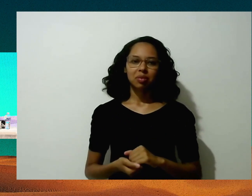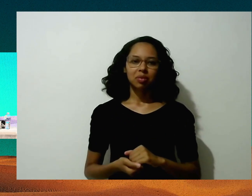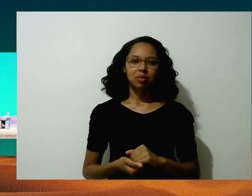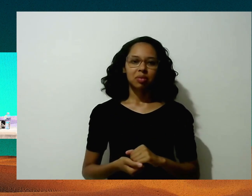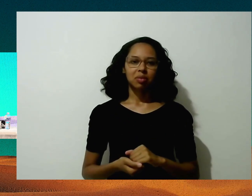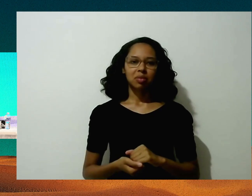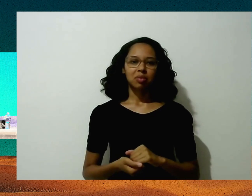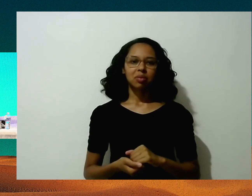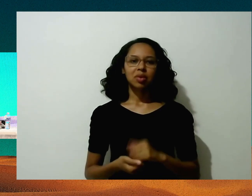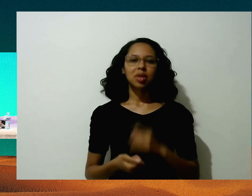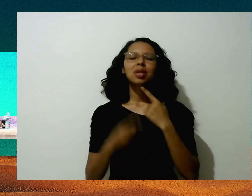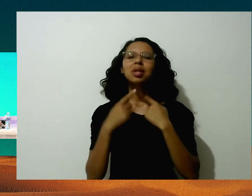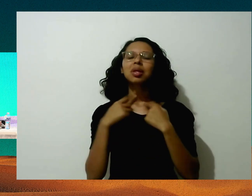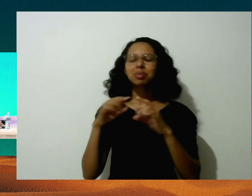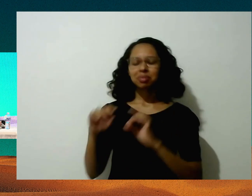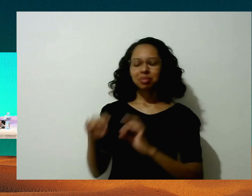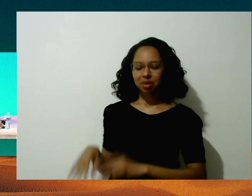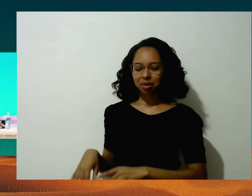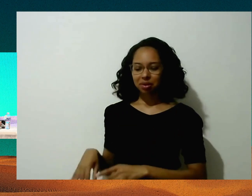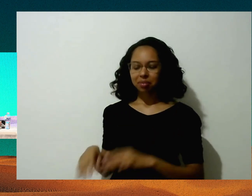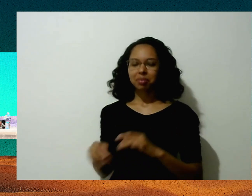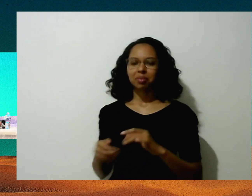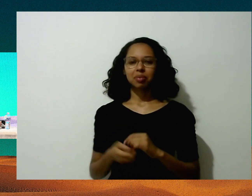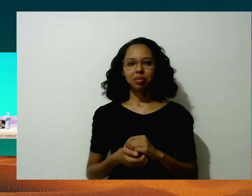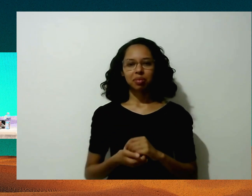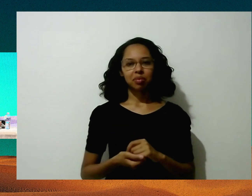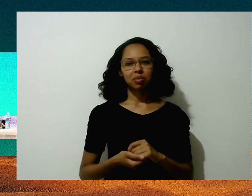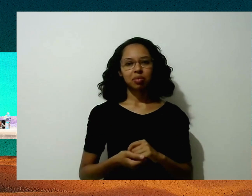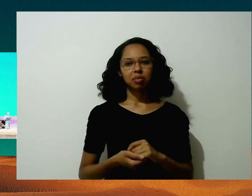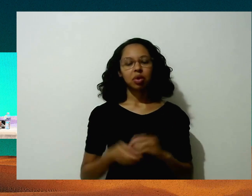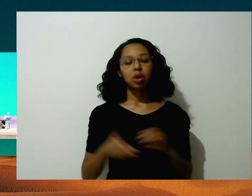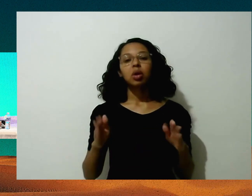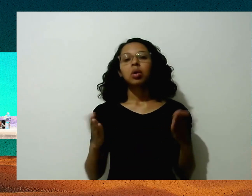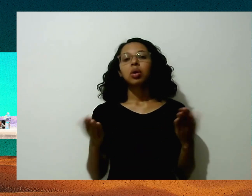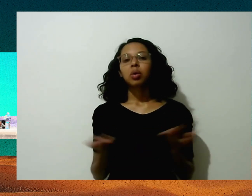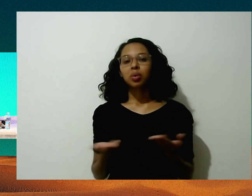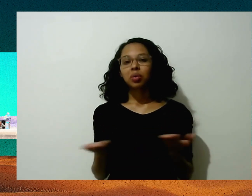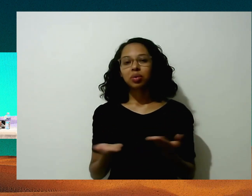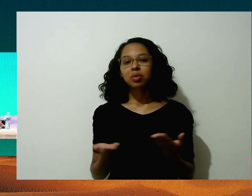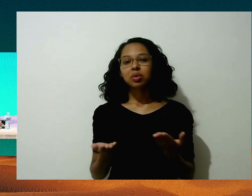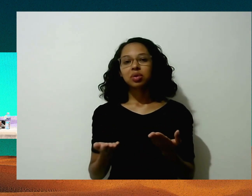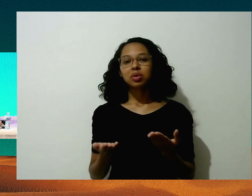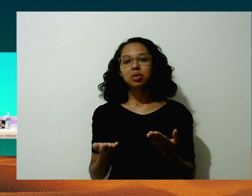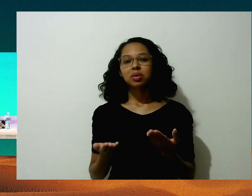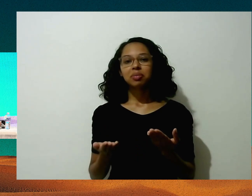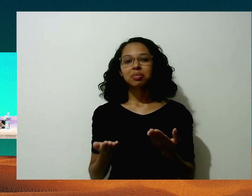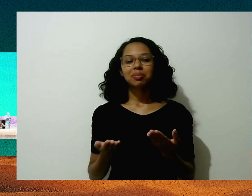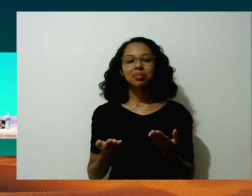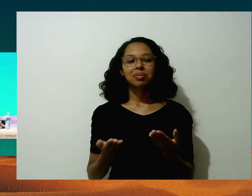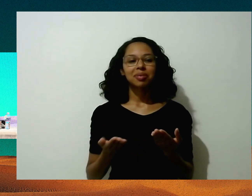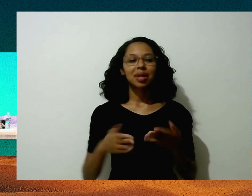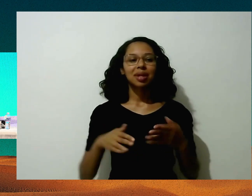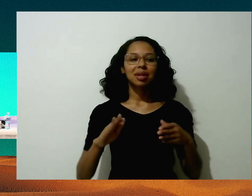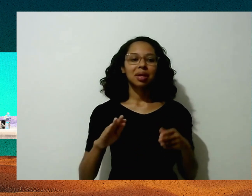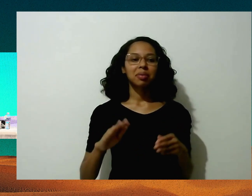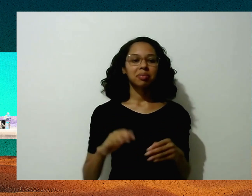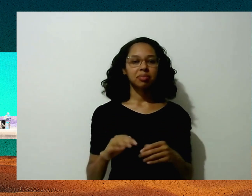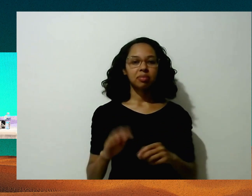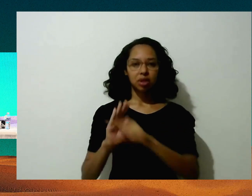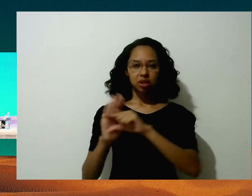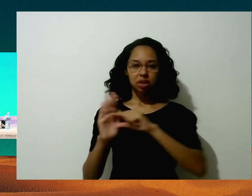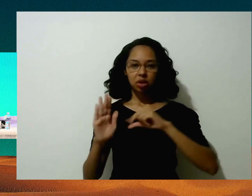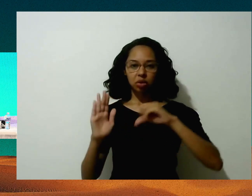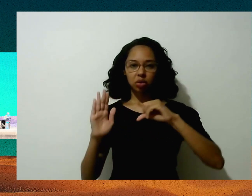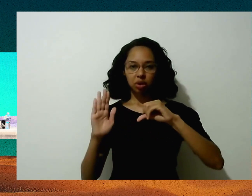obedience and death. Irmãos, hoje, Deus então exaltou sobremaneira, versículo 9. Pelo que também Deus